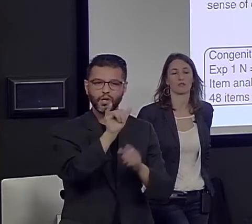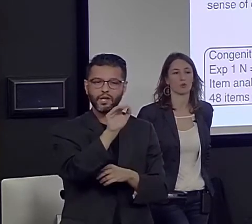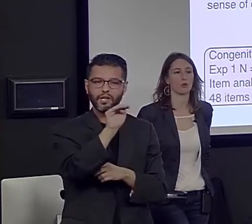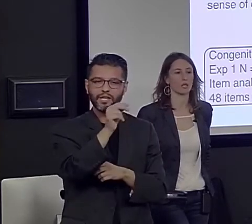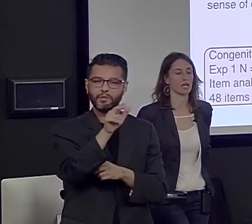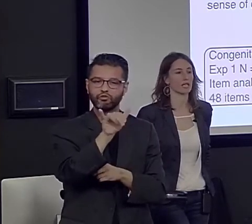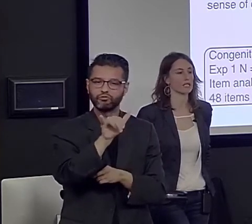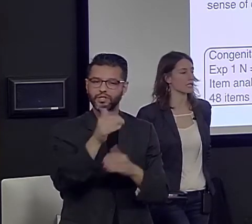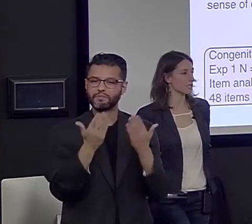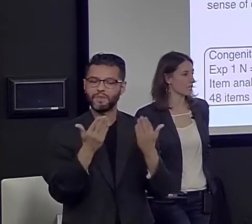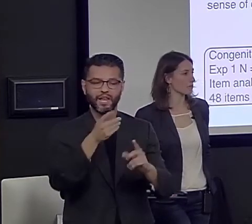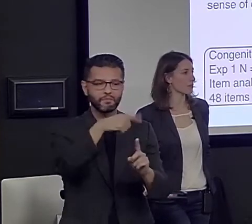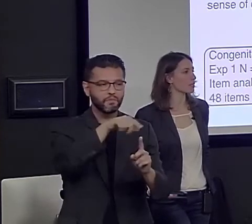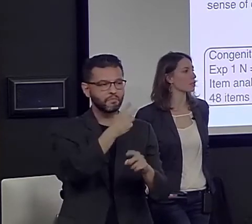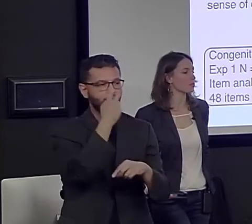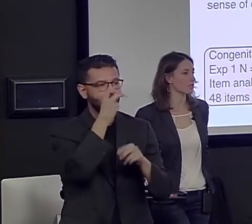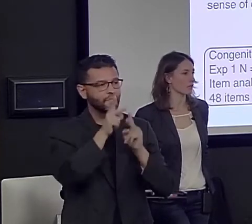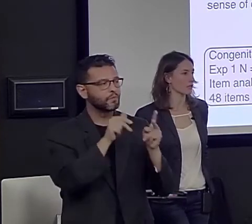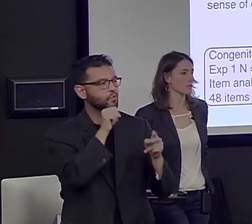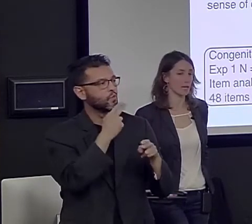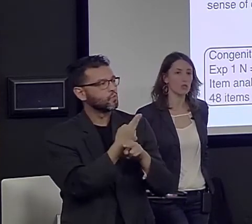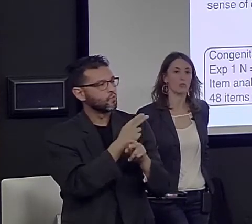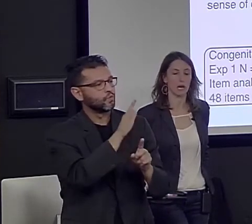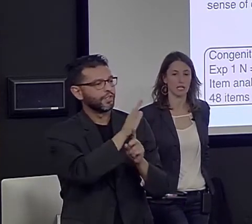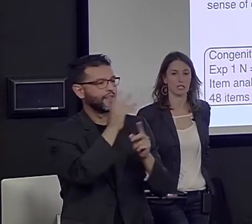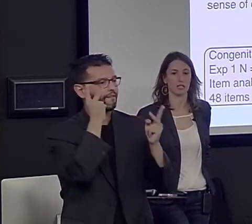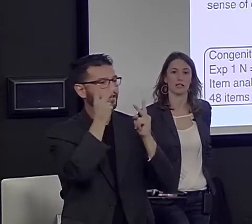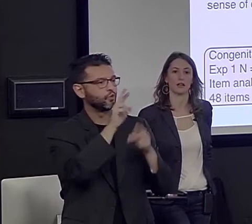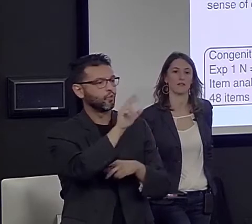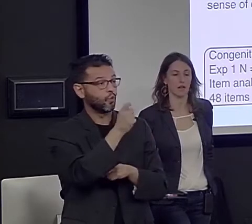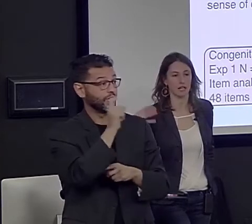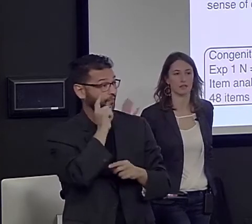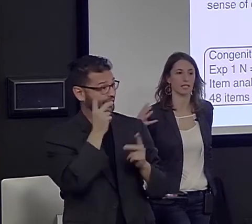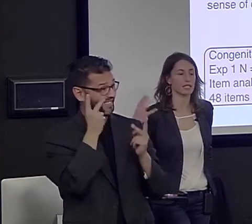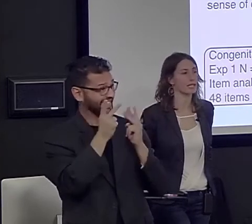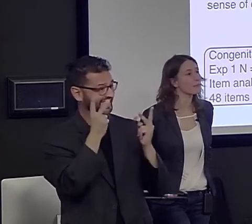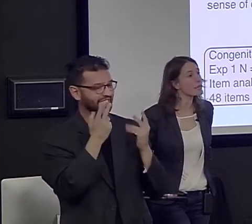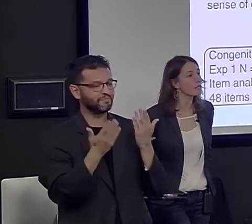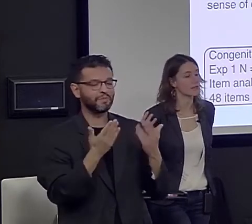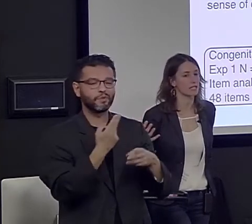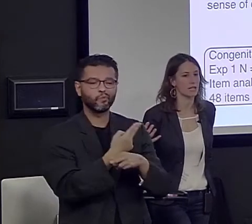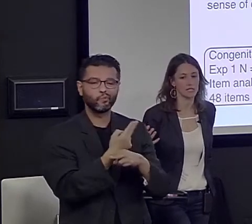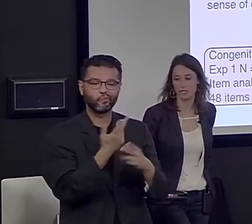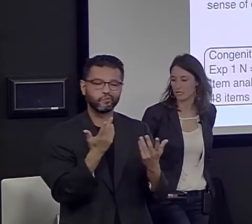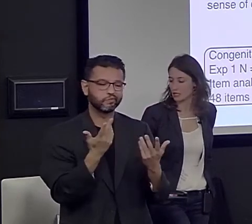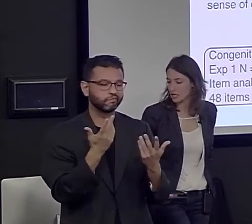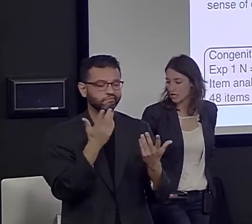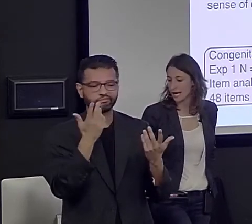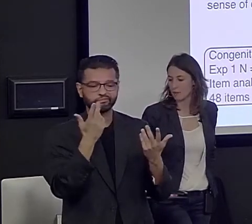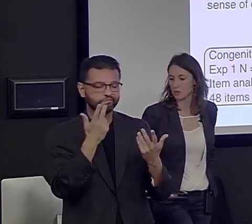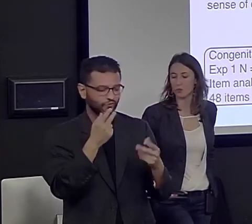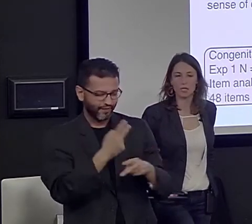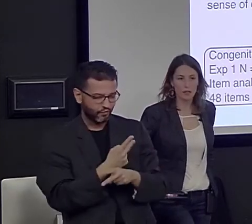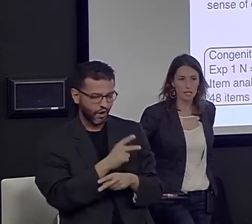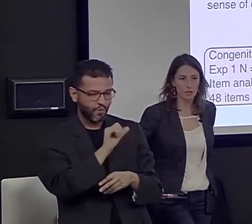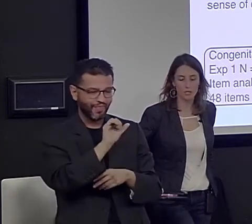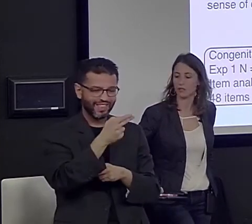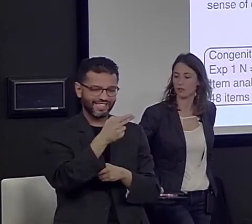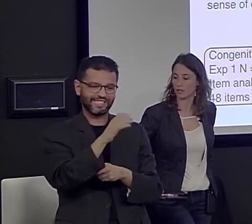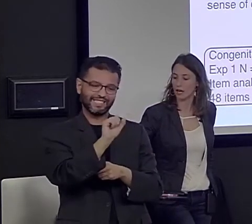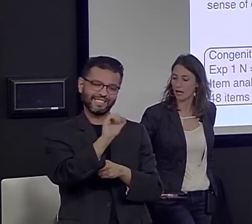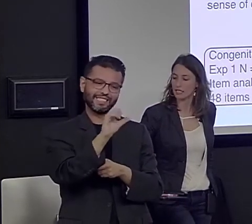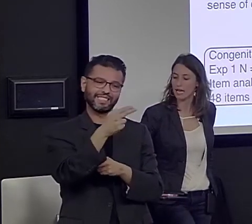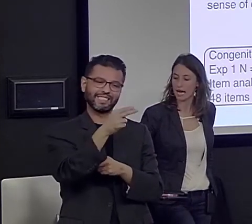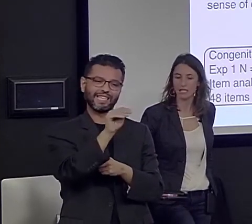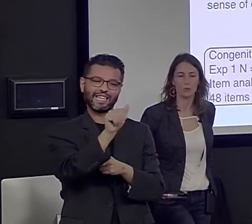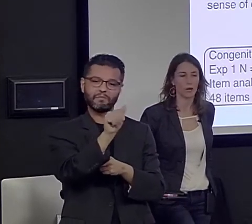using their visual cortex to see, maybe they're using it for spatial processing of kind of like schemas of these sentences. So one of the things we did